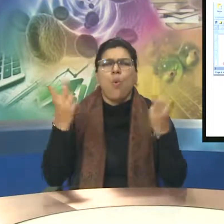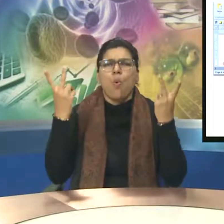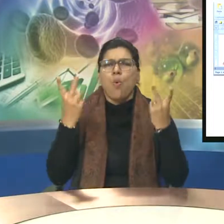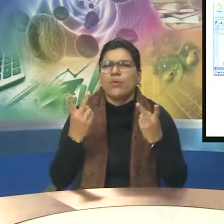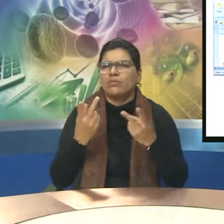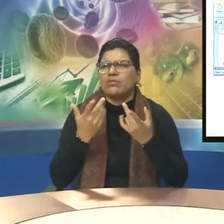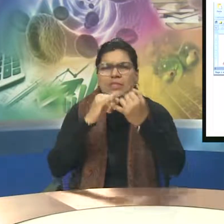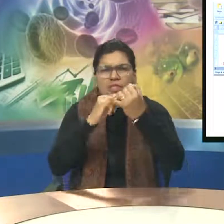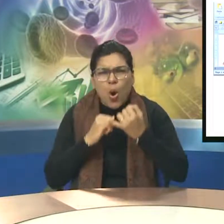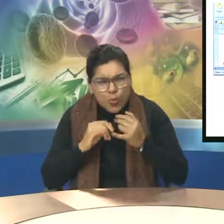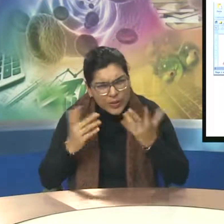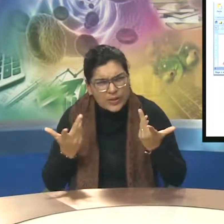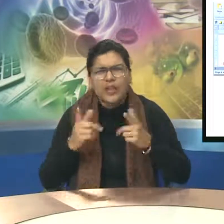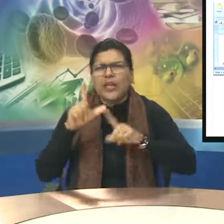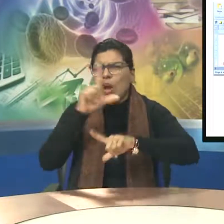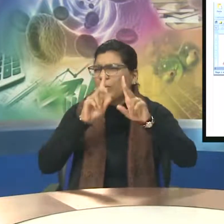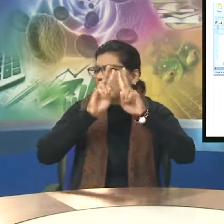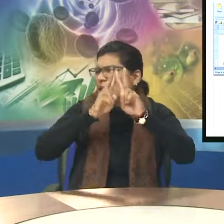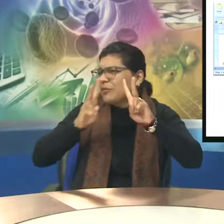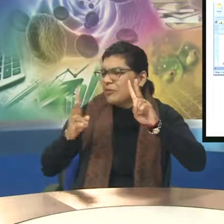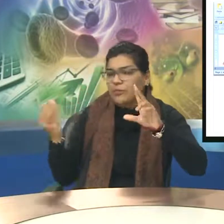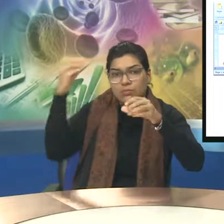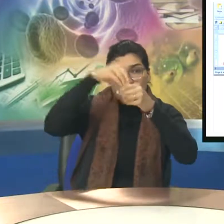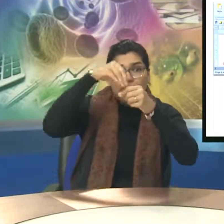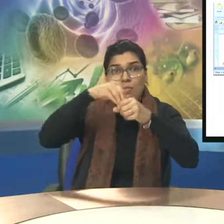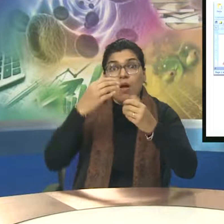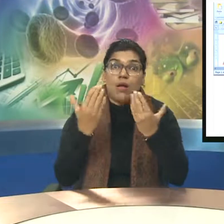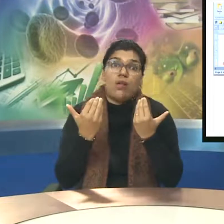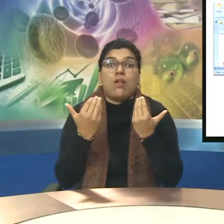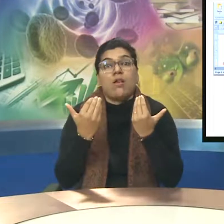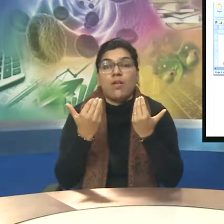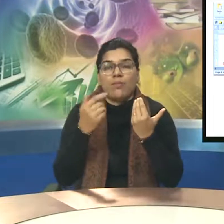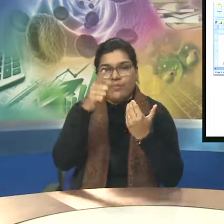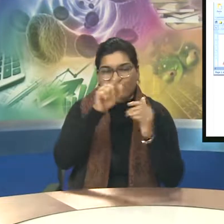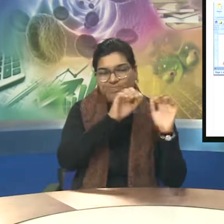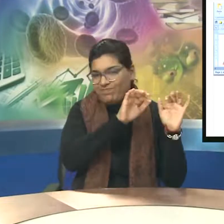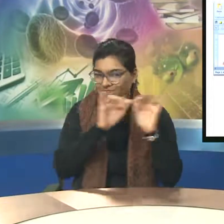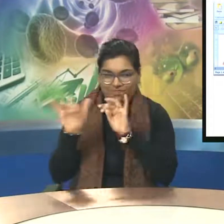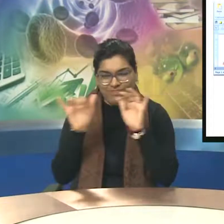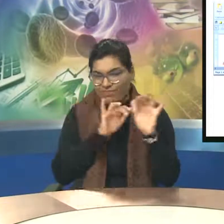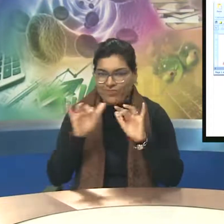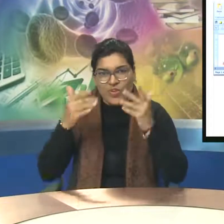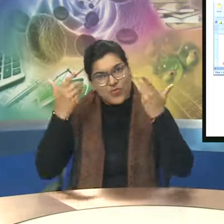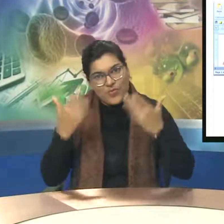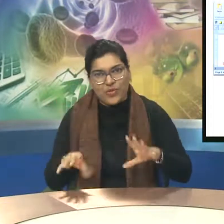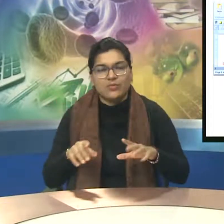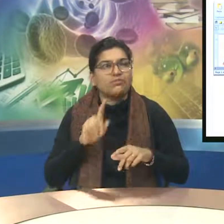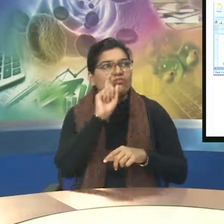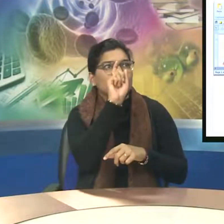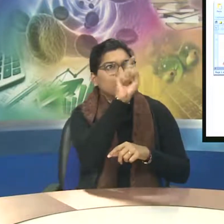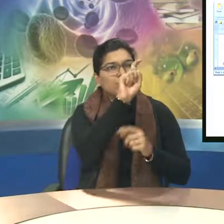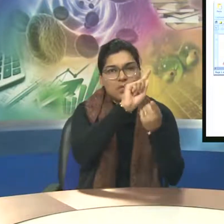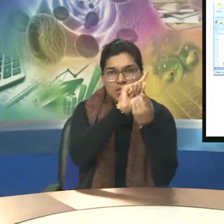Whenever we click on the theme fonts, there are various type